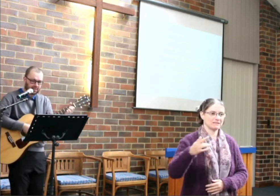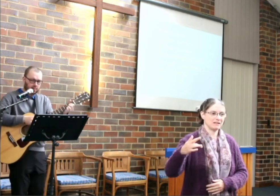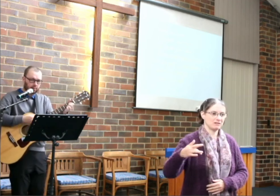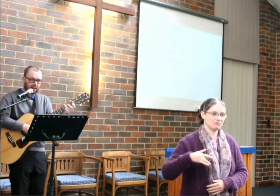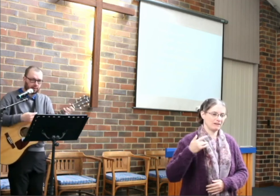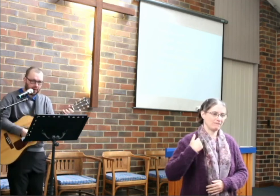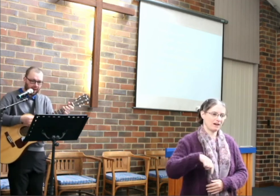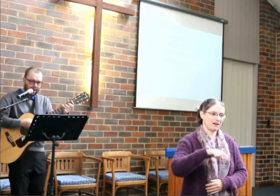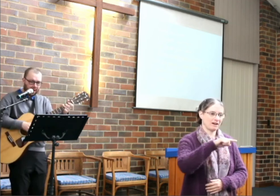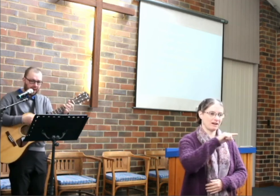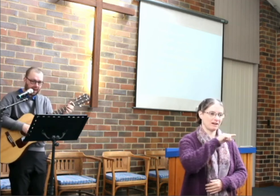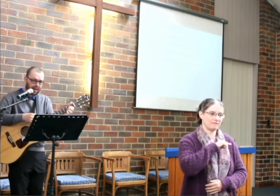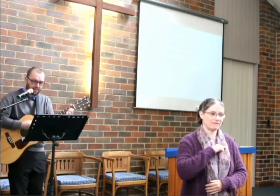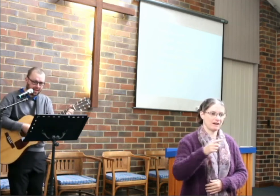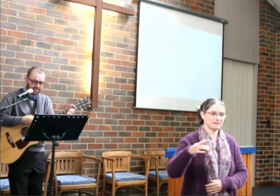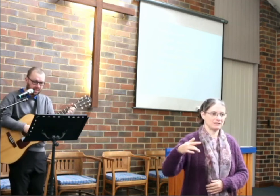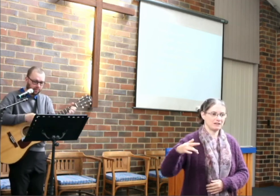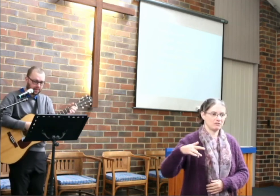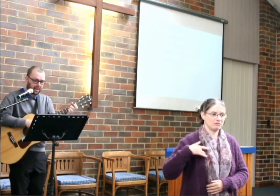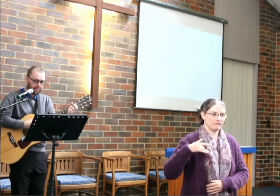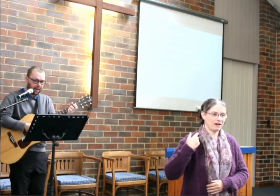us. Revive us,